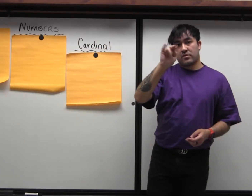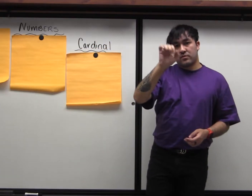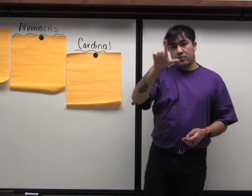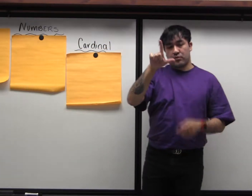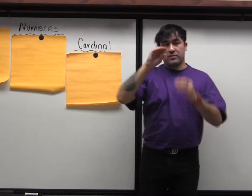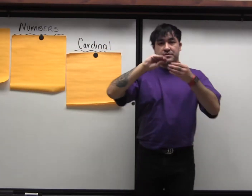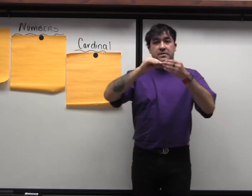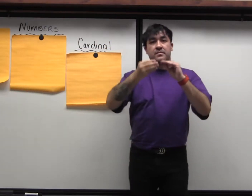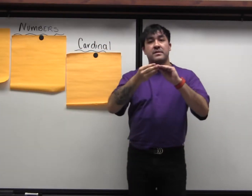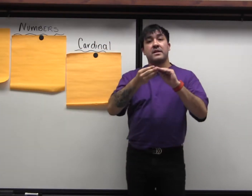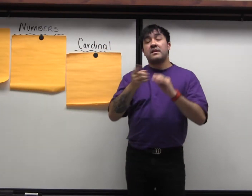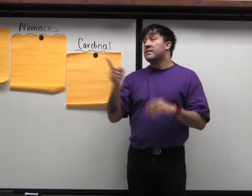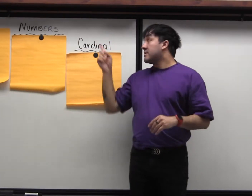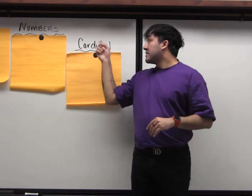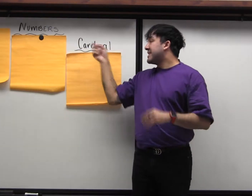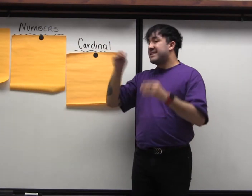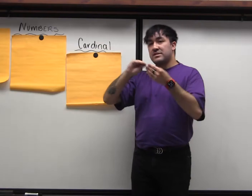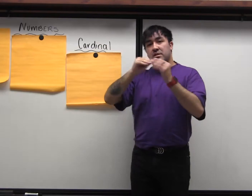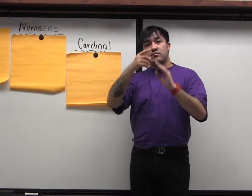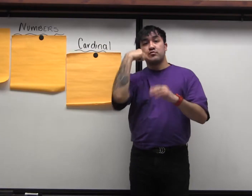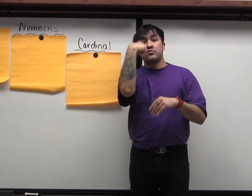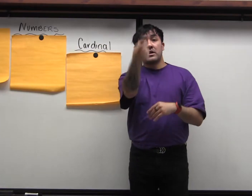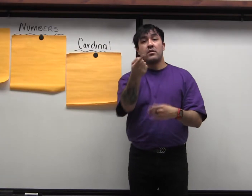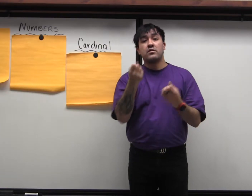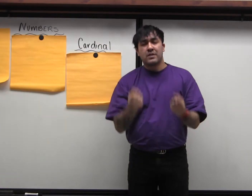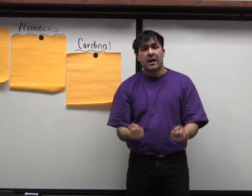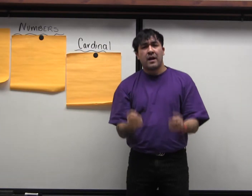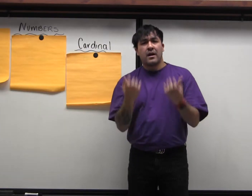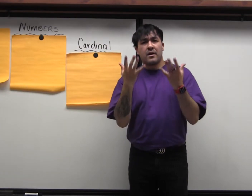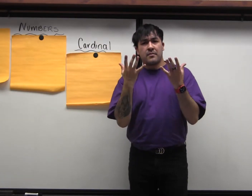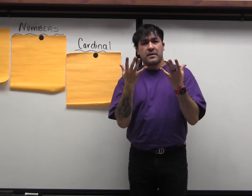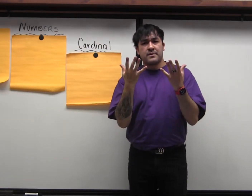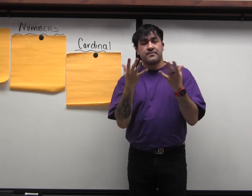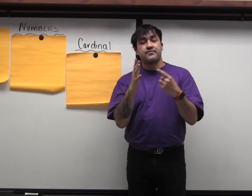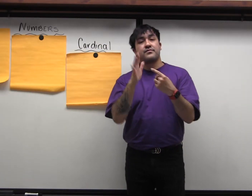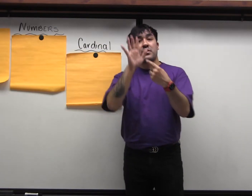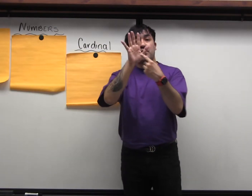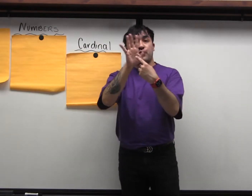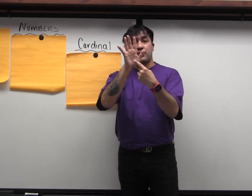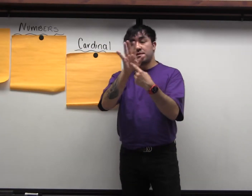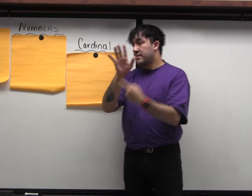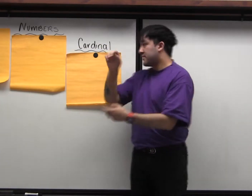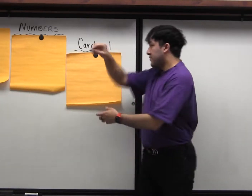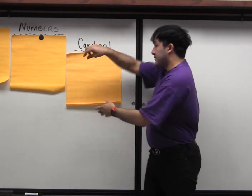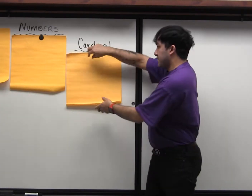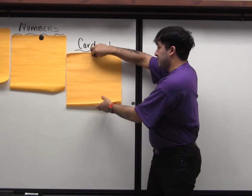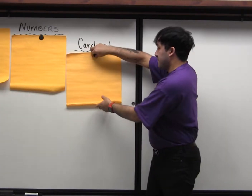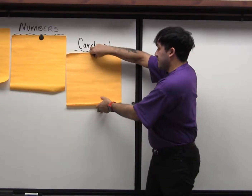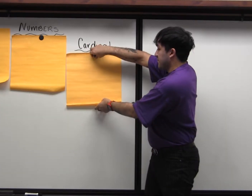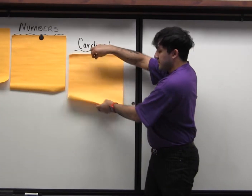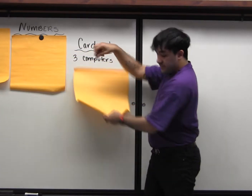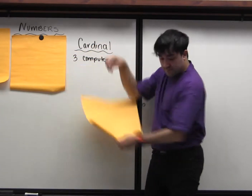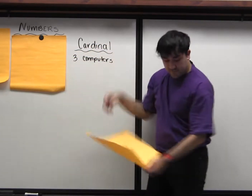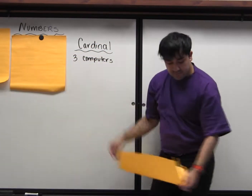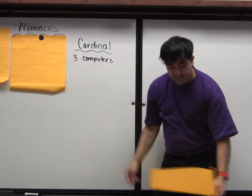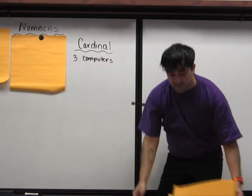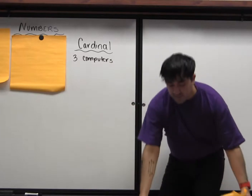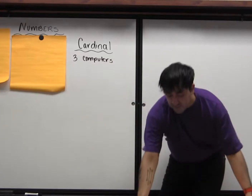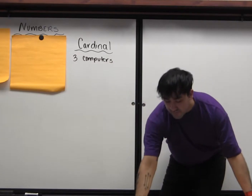cardinal numbers. And now, these numbers tell you how many of something. For example, remove